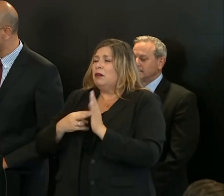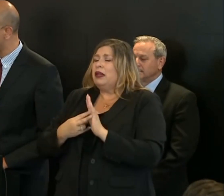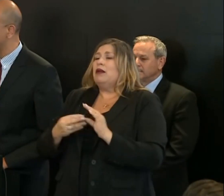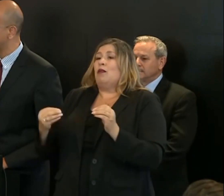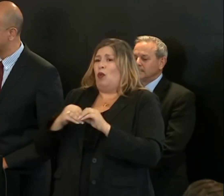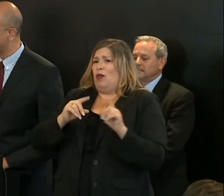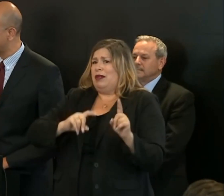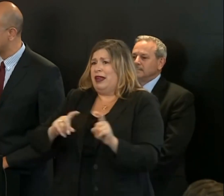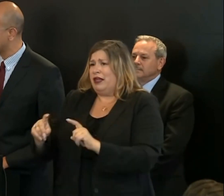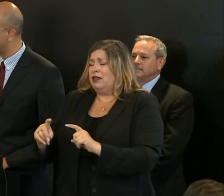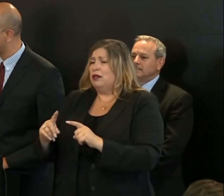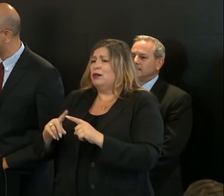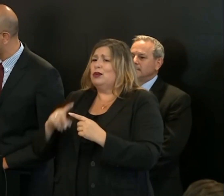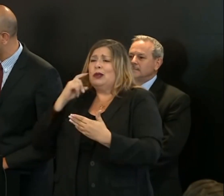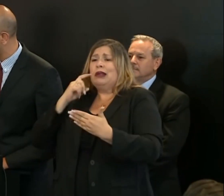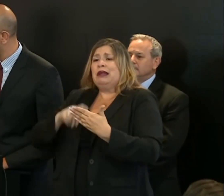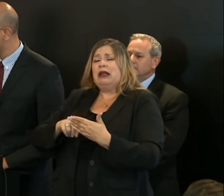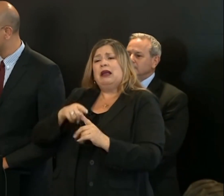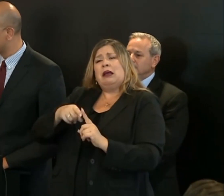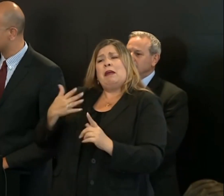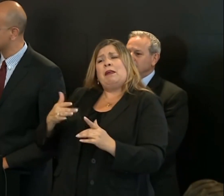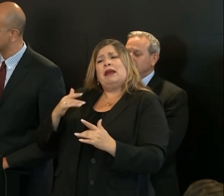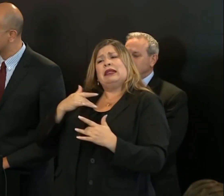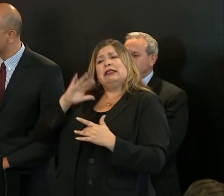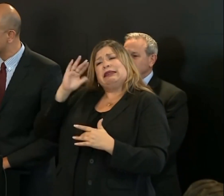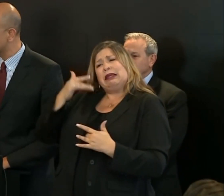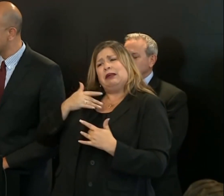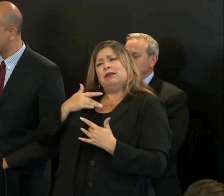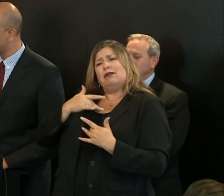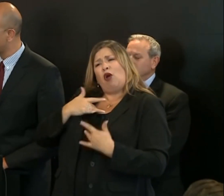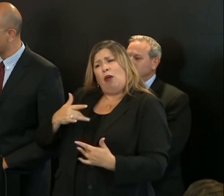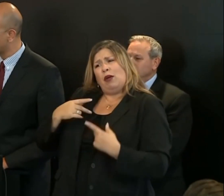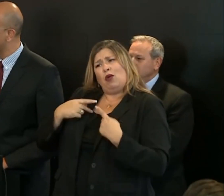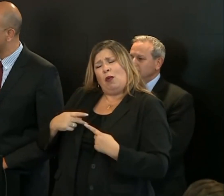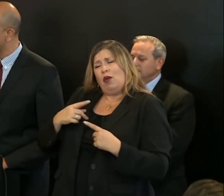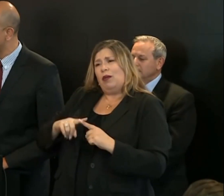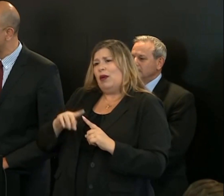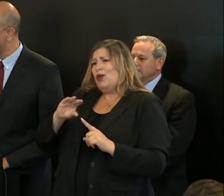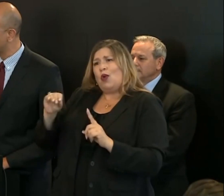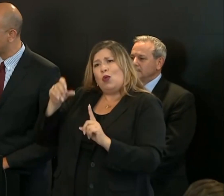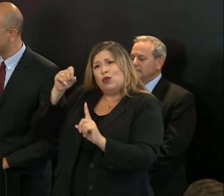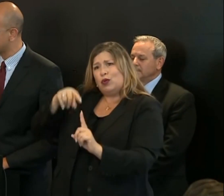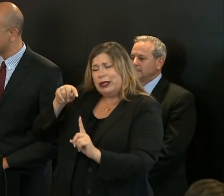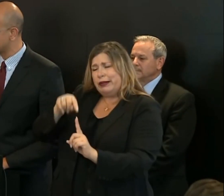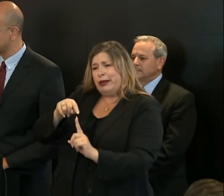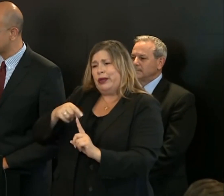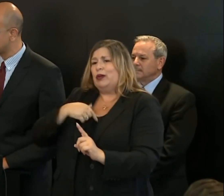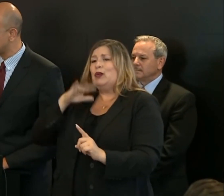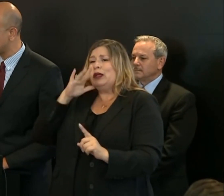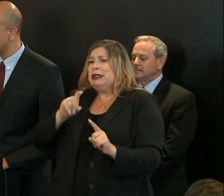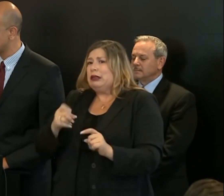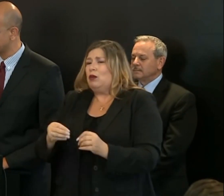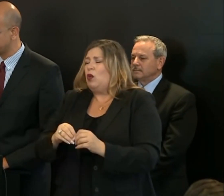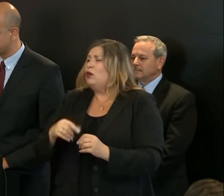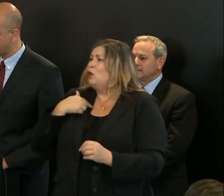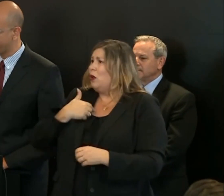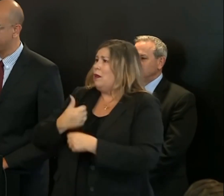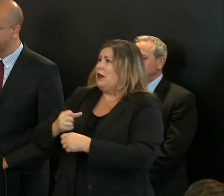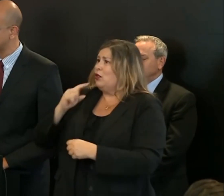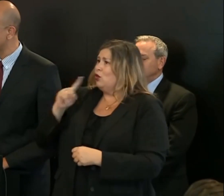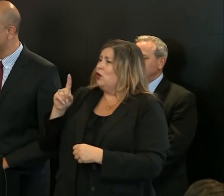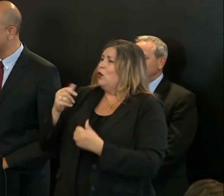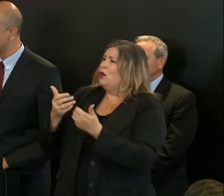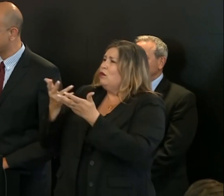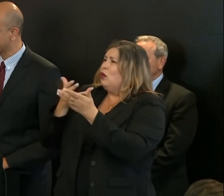that might be identified as common pneumonia without a clear source. And we are in conversation with the CDC about ensuring that